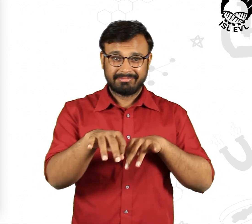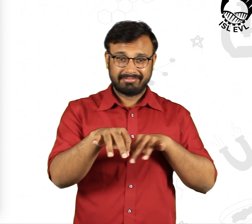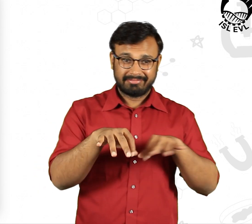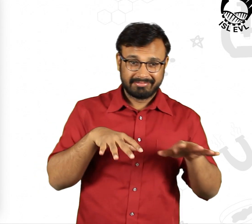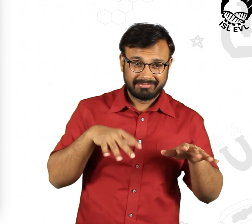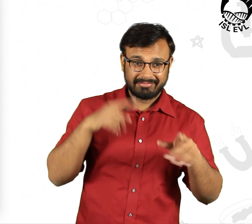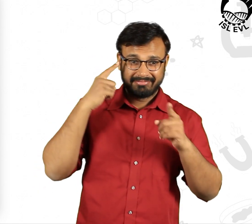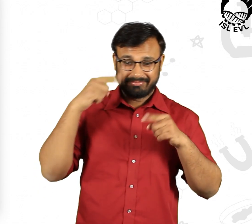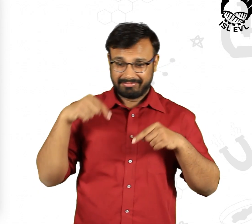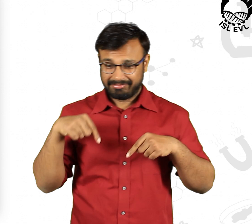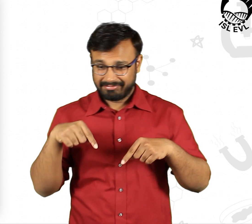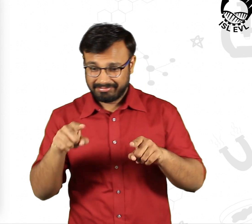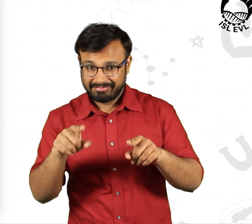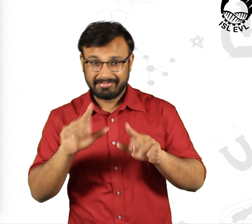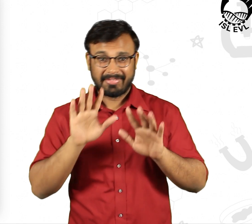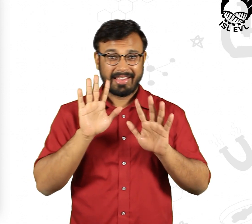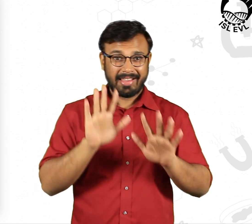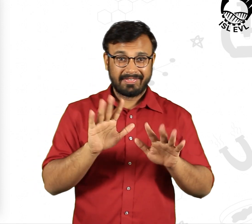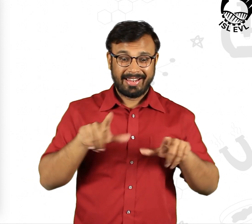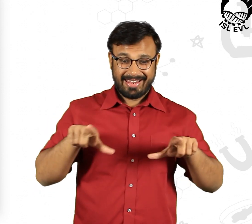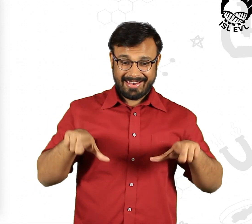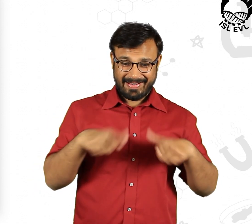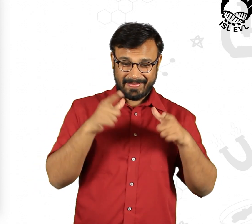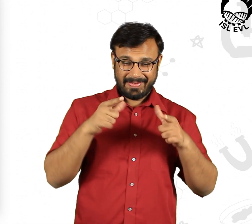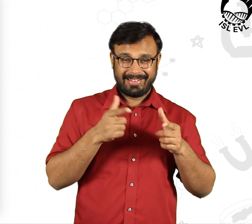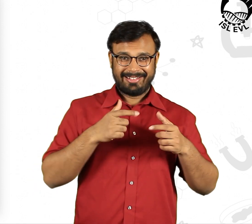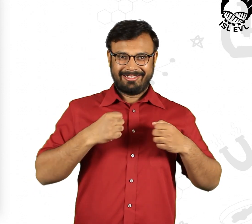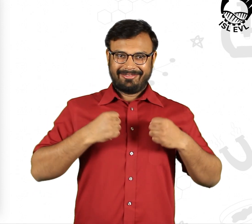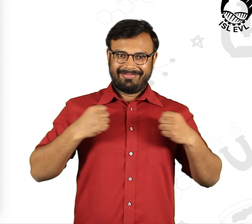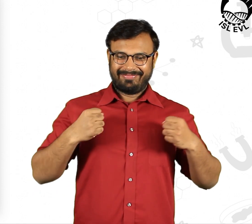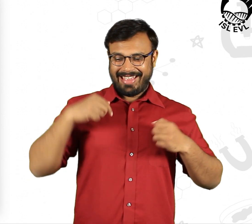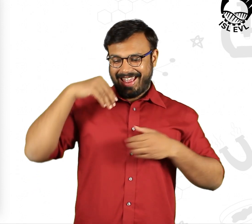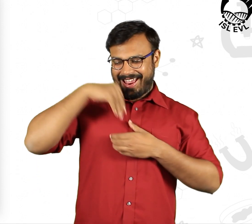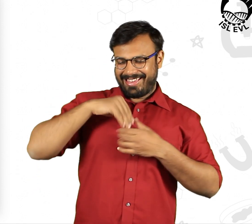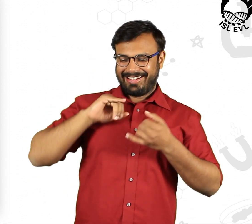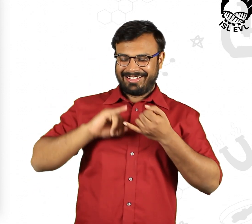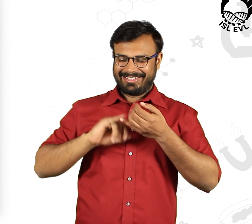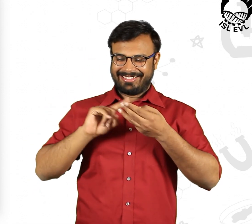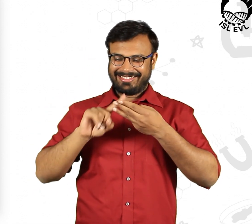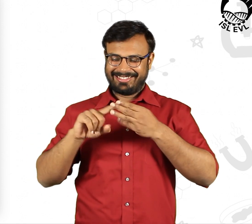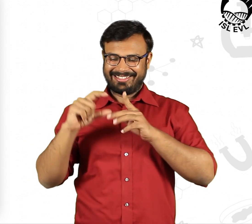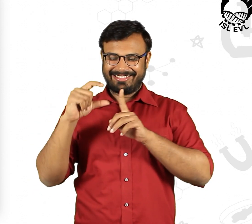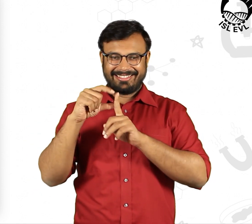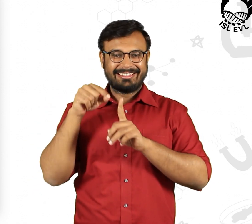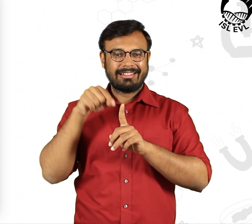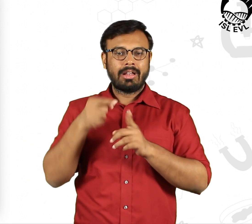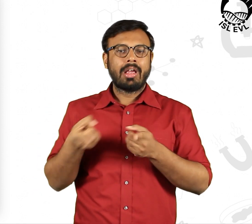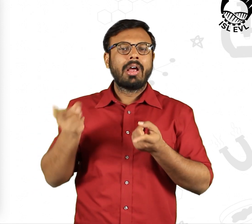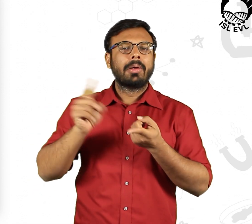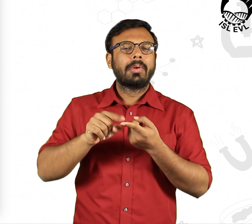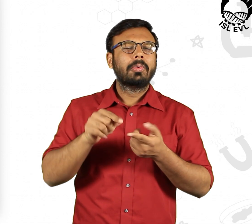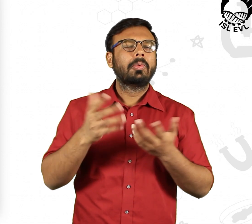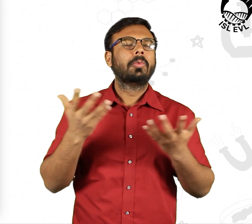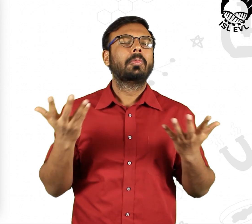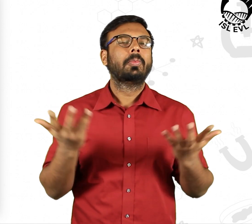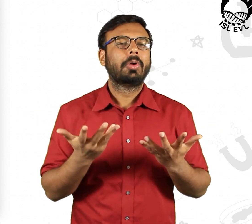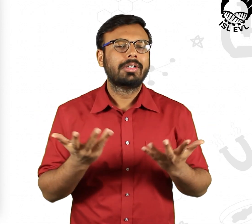What happens to the seedling of a tree species in a fragment